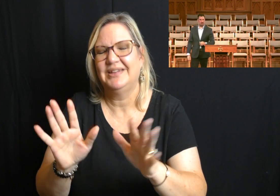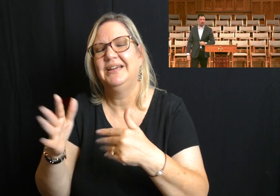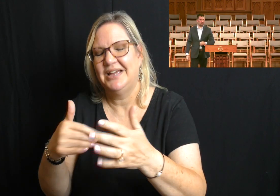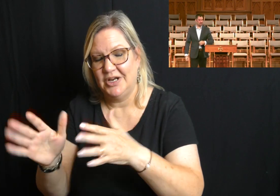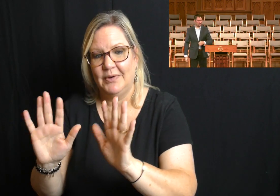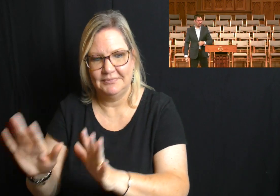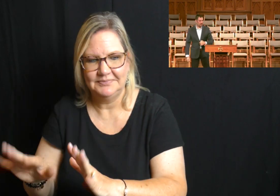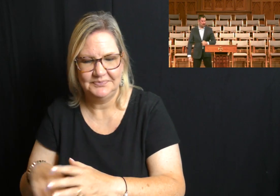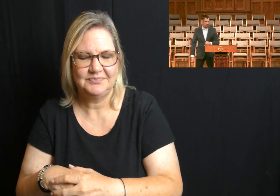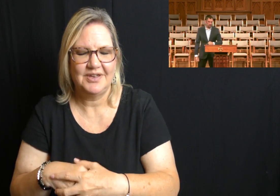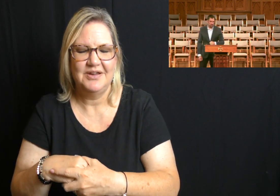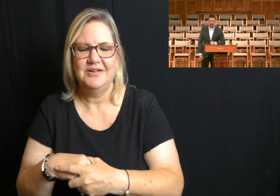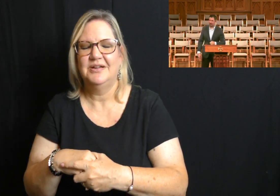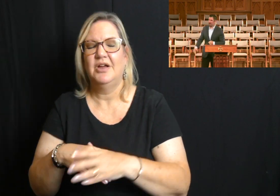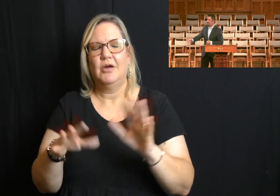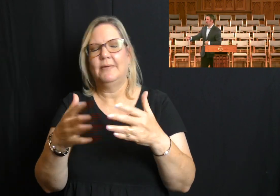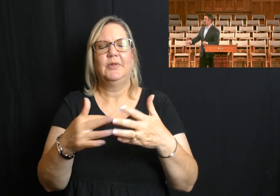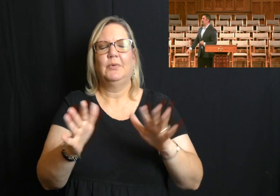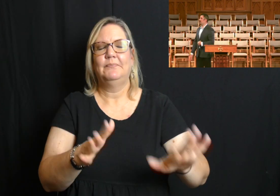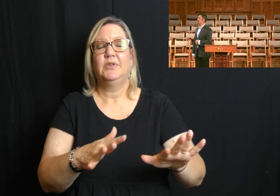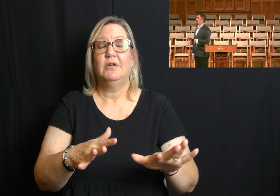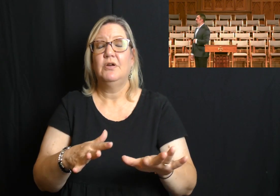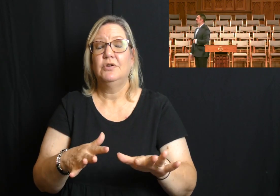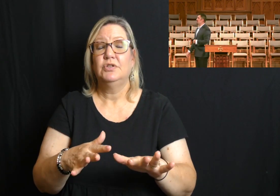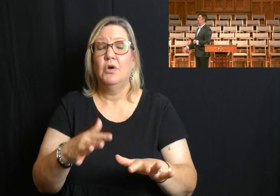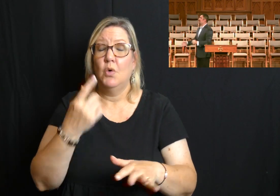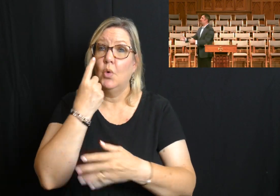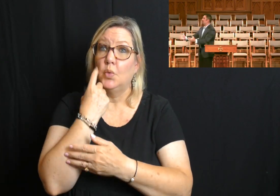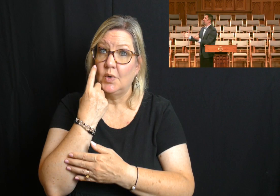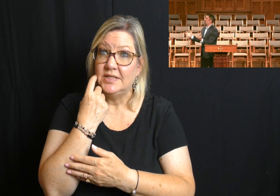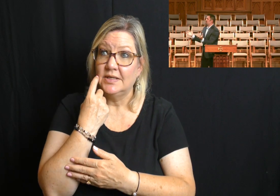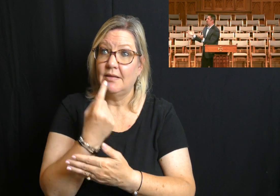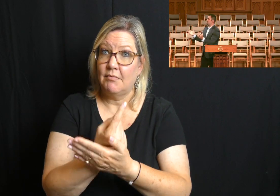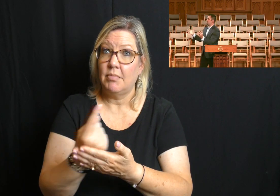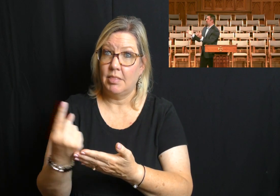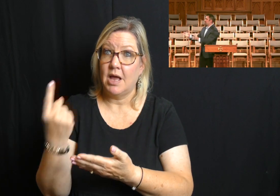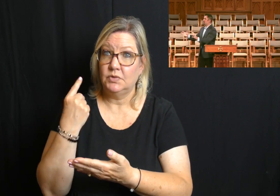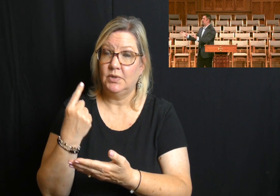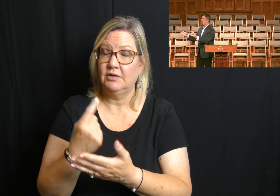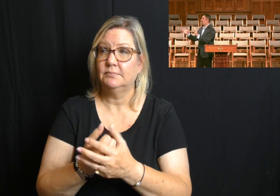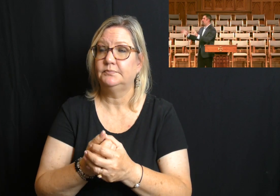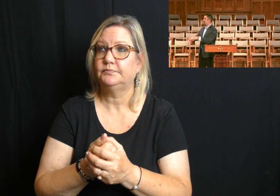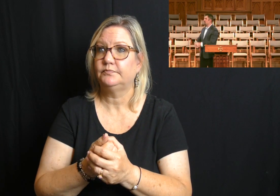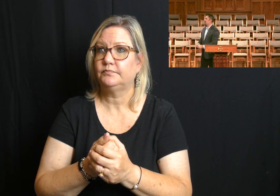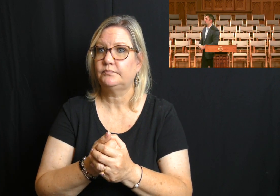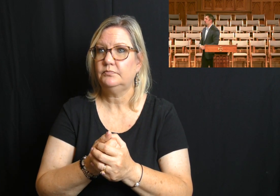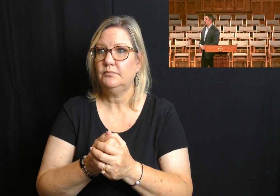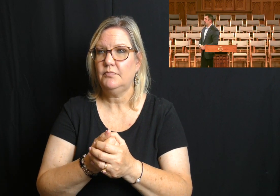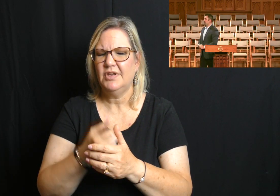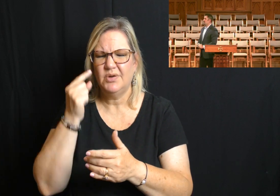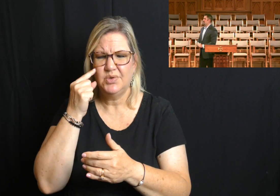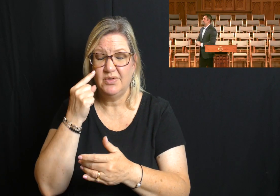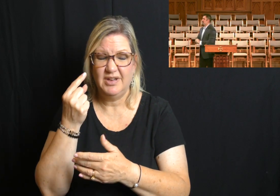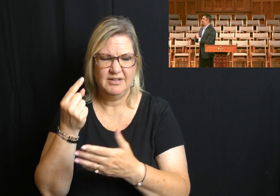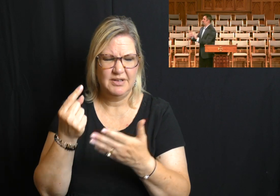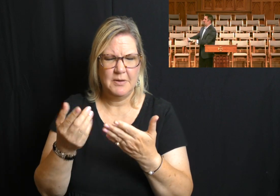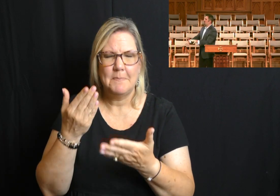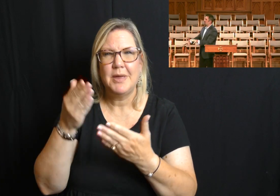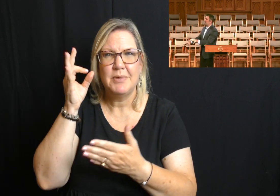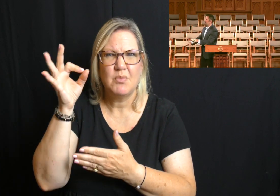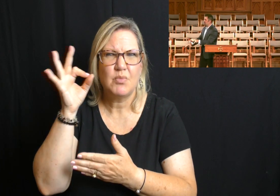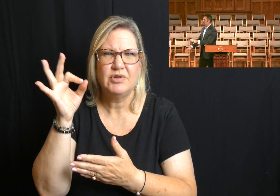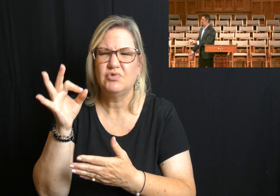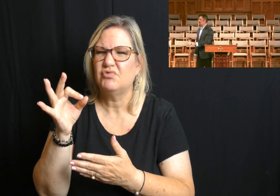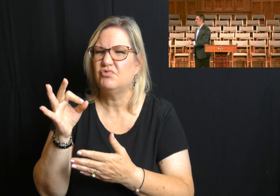I got some brownie points there. But anyway, let me tell you a story. You think of preachers, you know, and preachers are like, oh, you know, everything